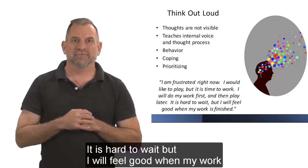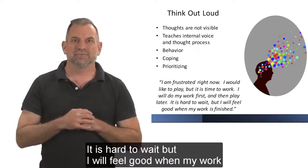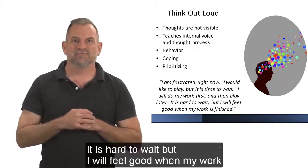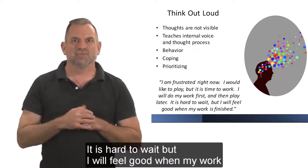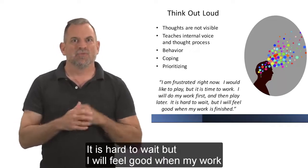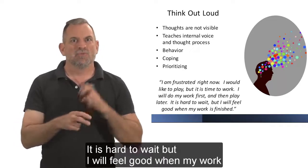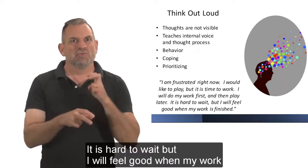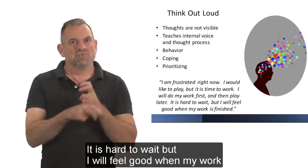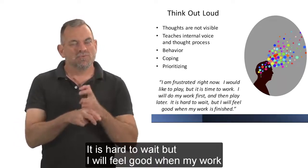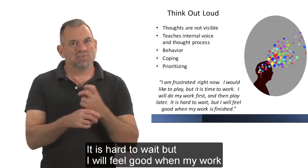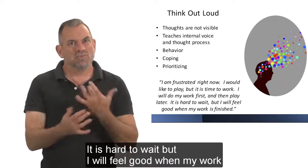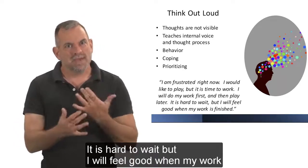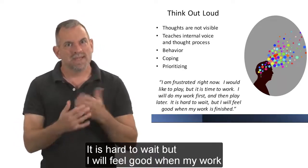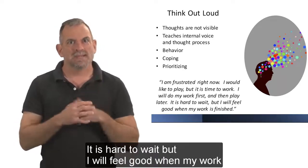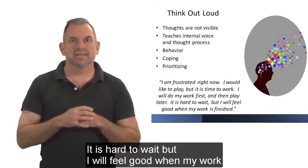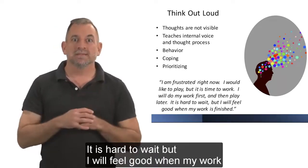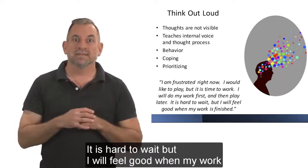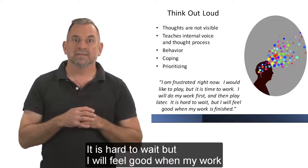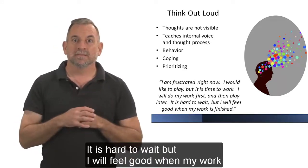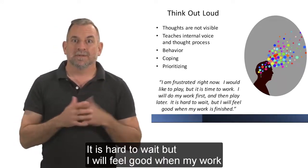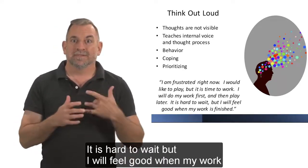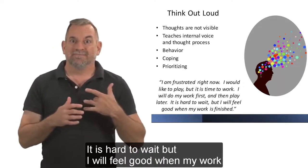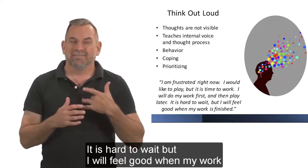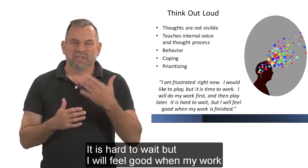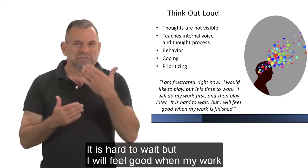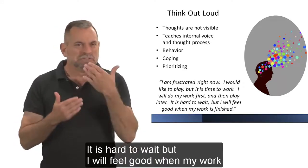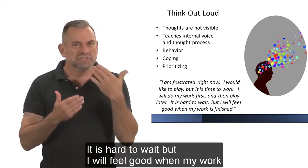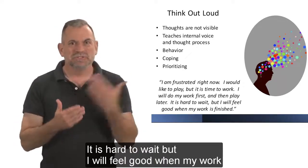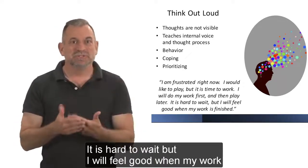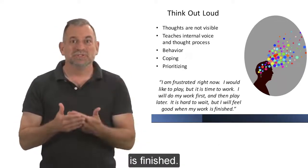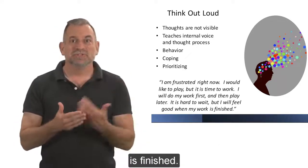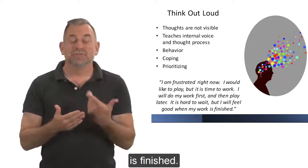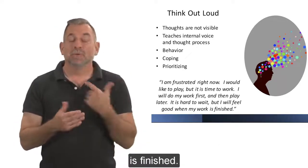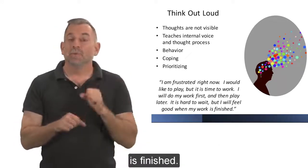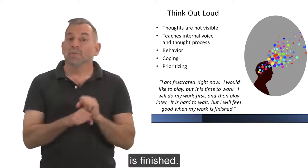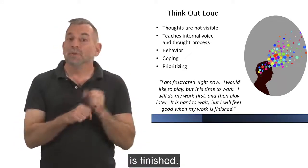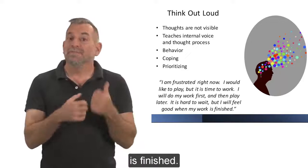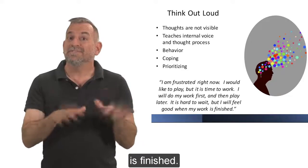It is hard to wait, but I will feel good when my work is finished.